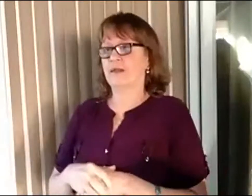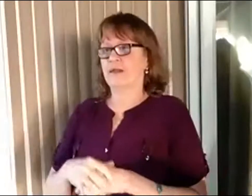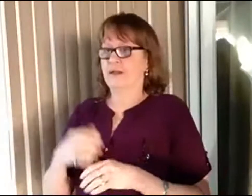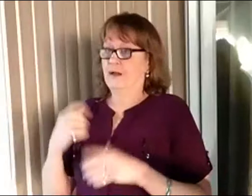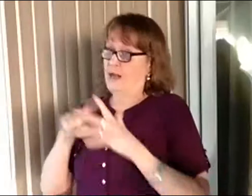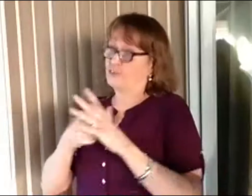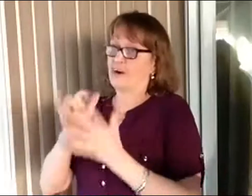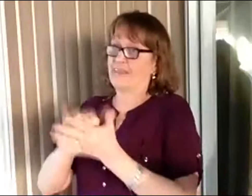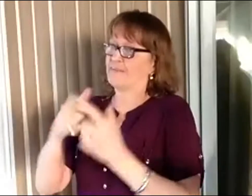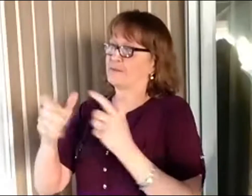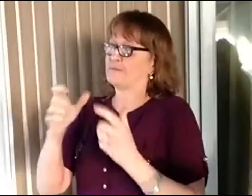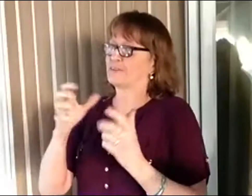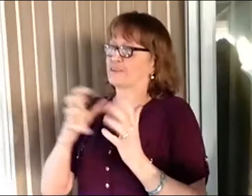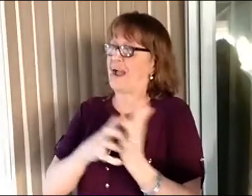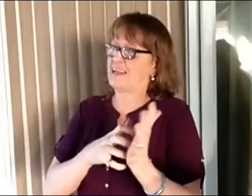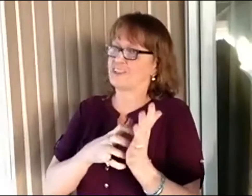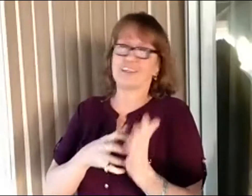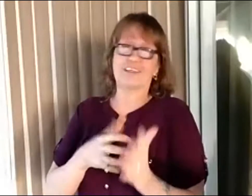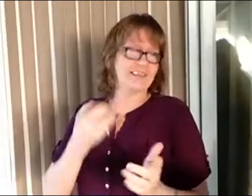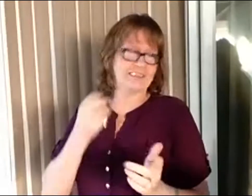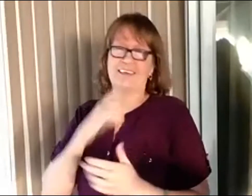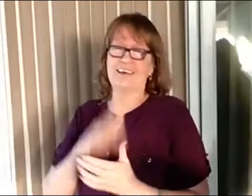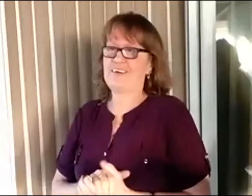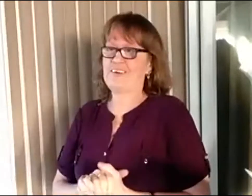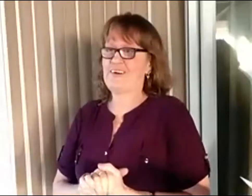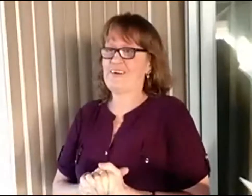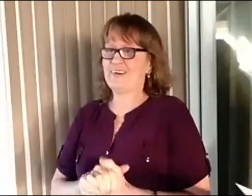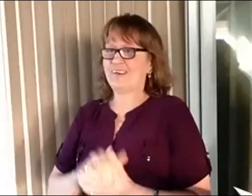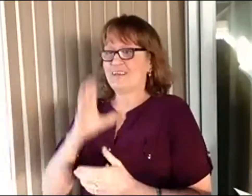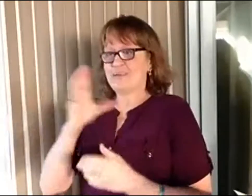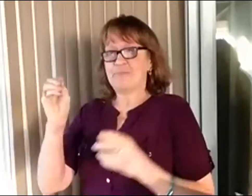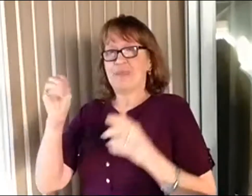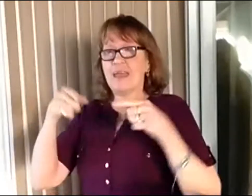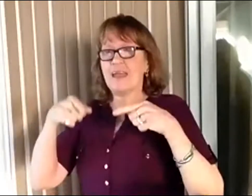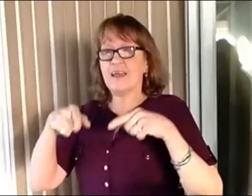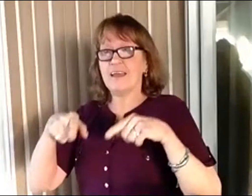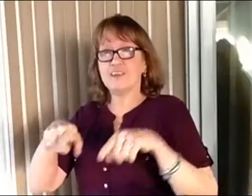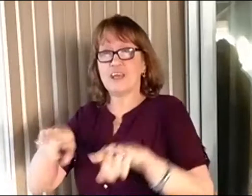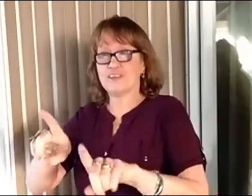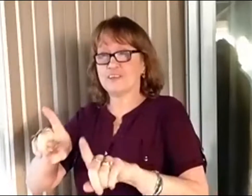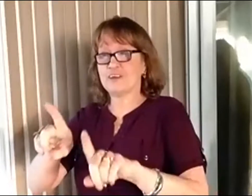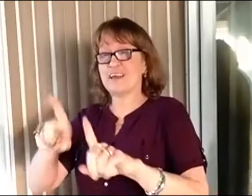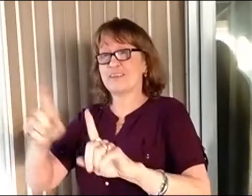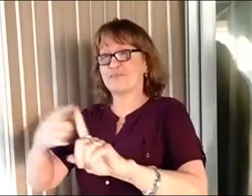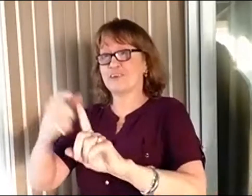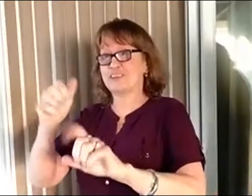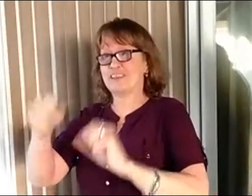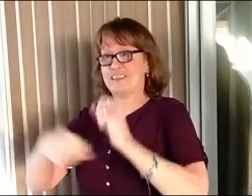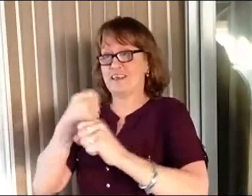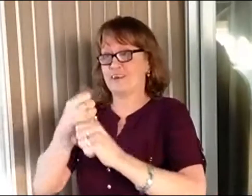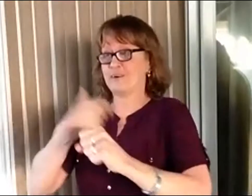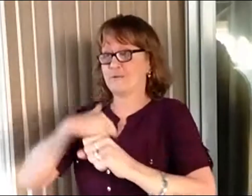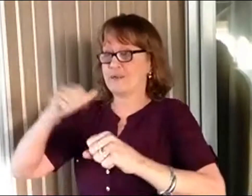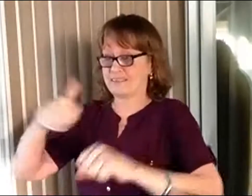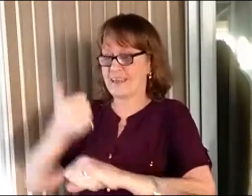from scratch. I started that from scratch. During the first year, they had to borrow boys' old varsity And uniforms. during the first With white